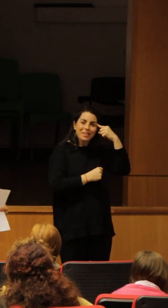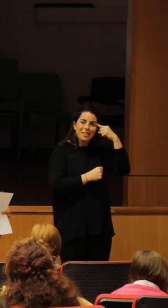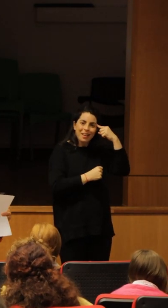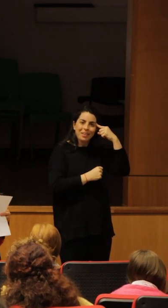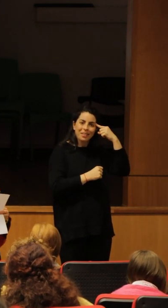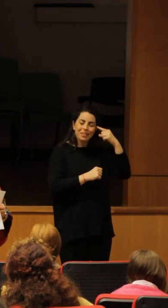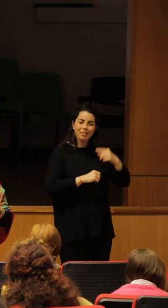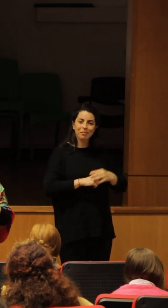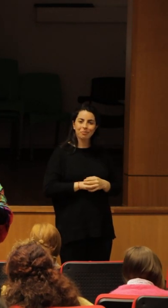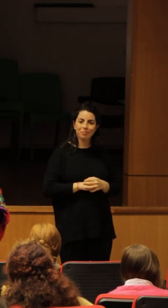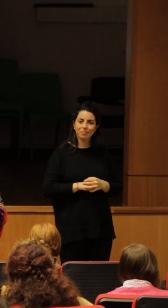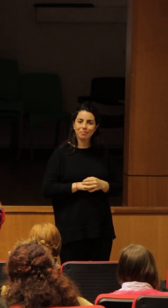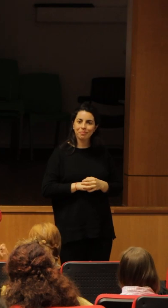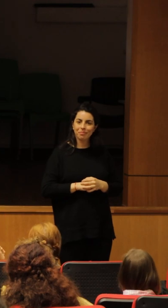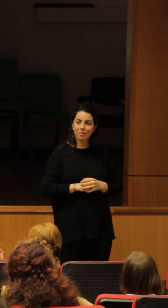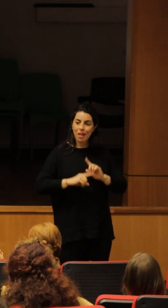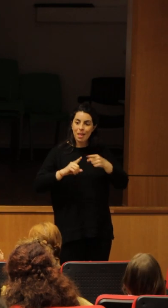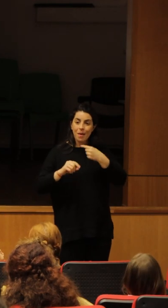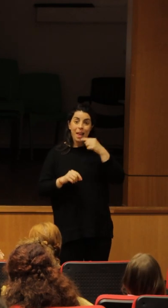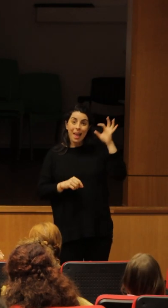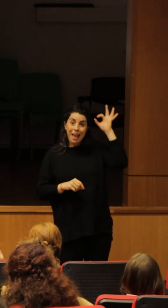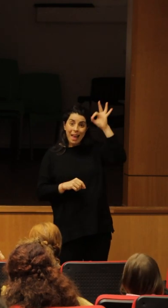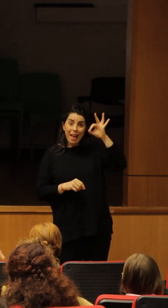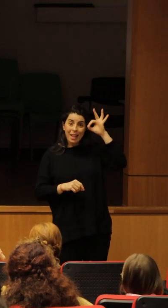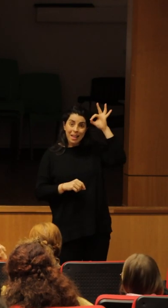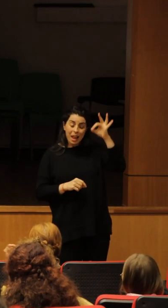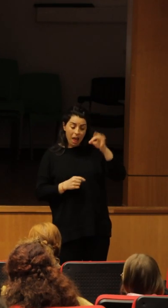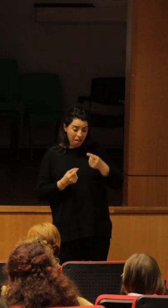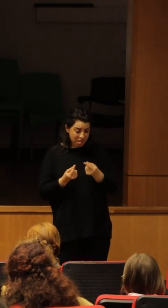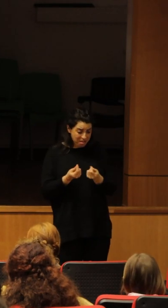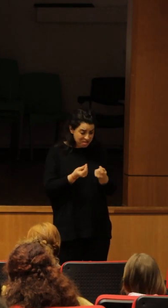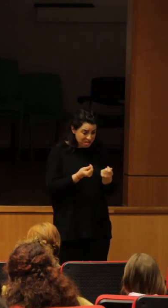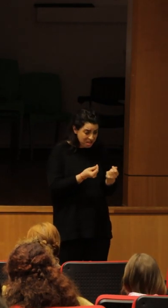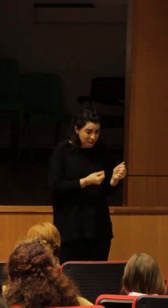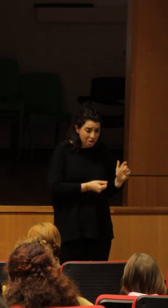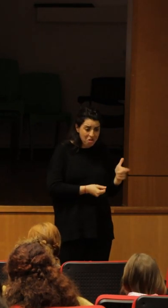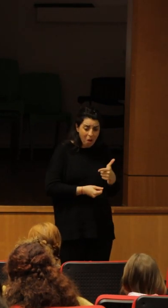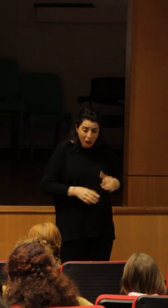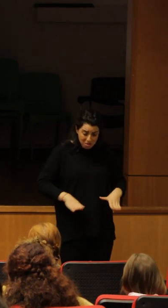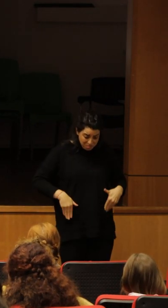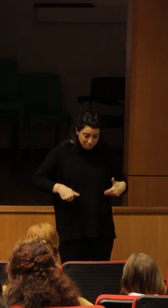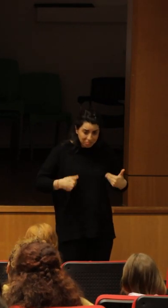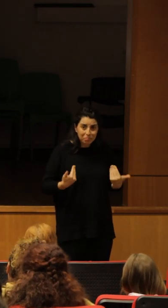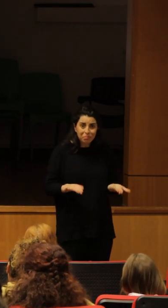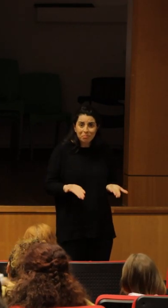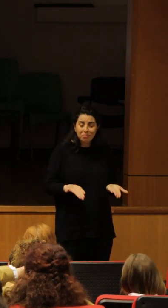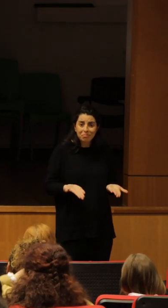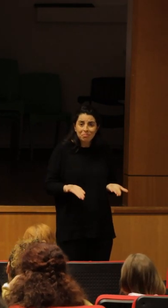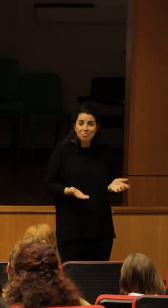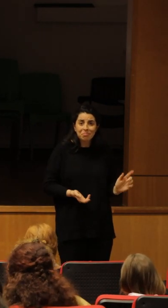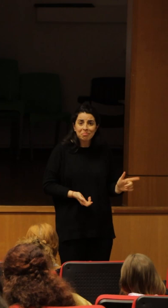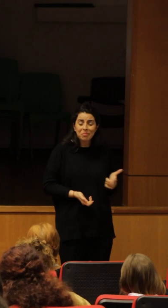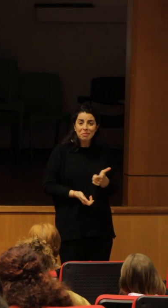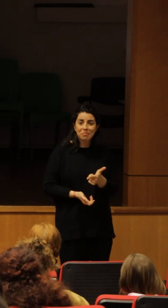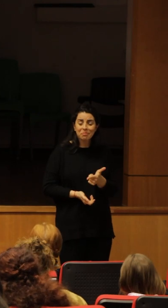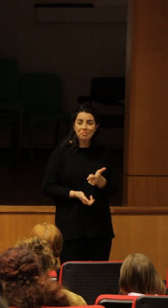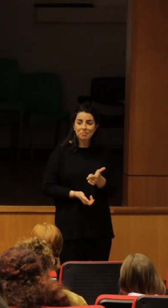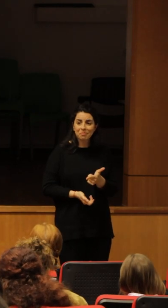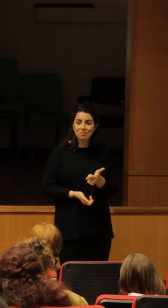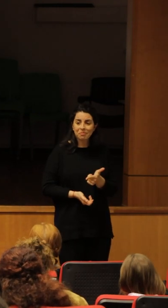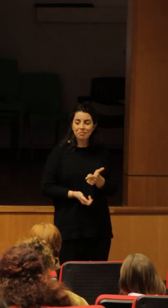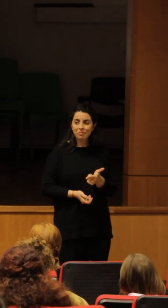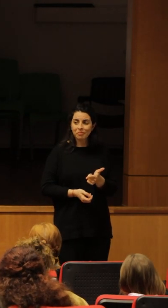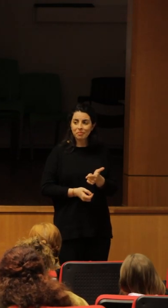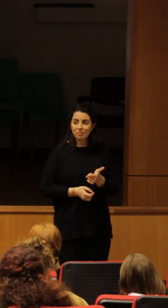out of money. Cuando también decimos en inglés me quedé sin dinero, que es como me corrí sin dinero. Brain responds very similarly to when we say